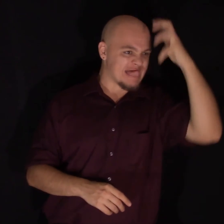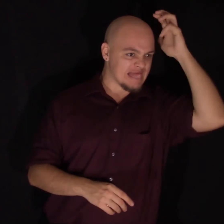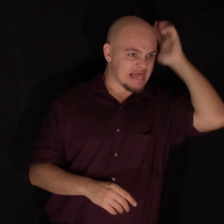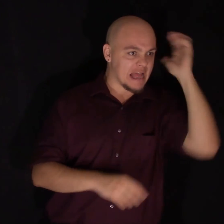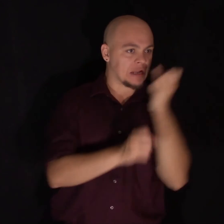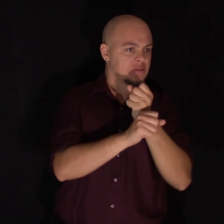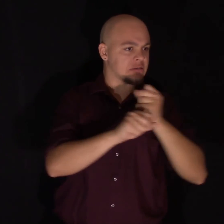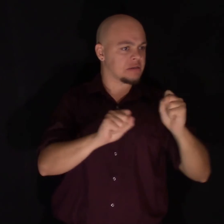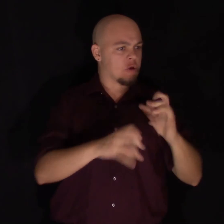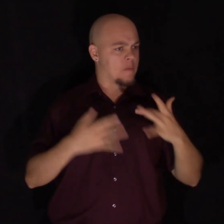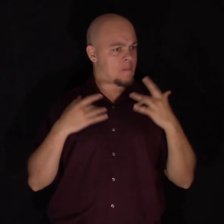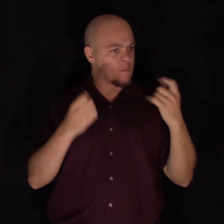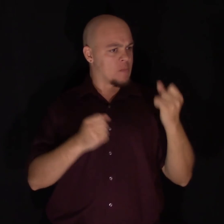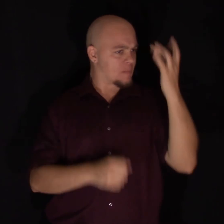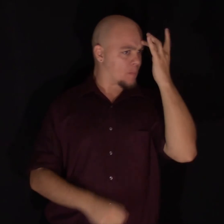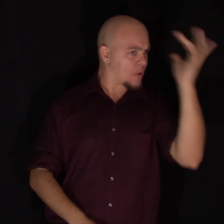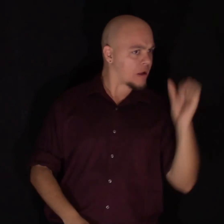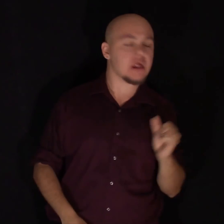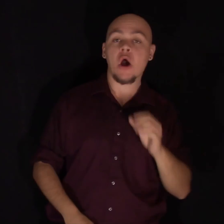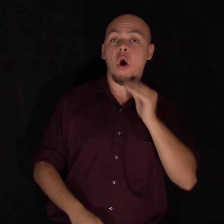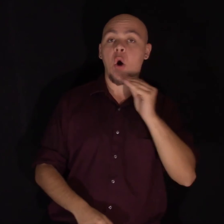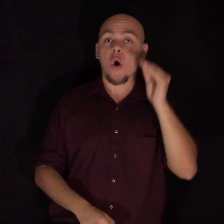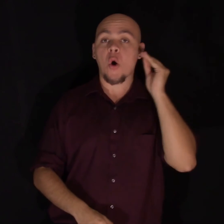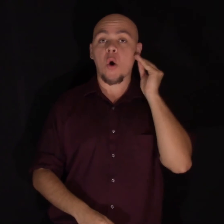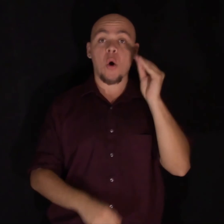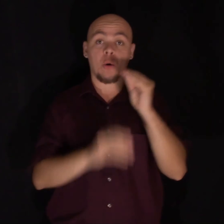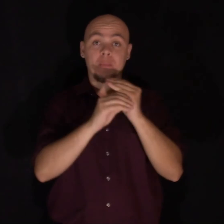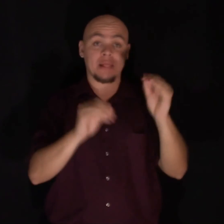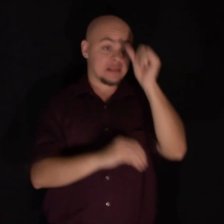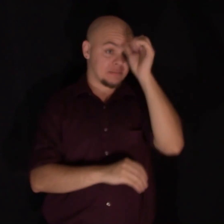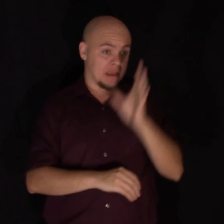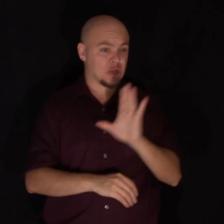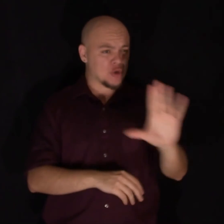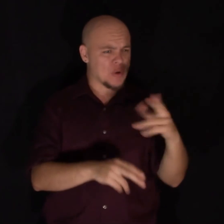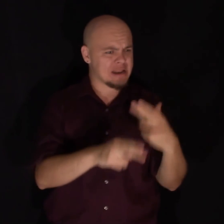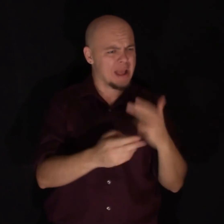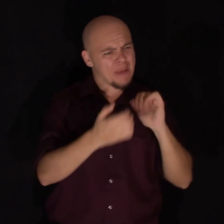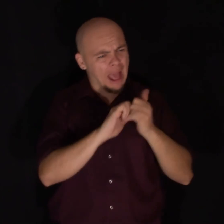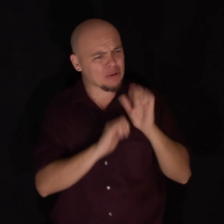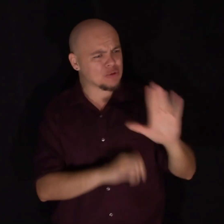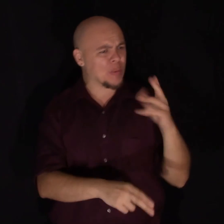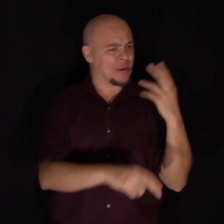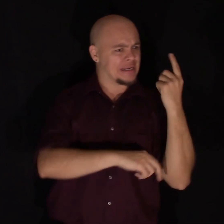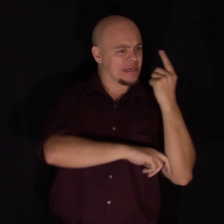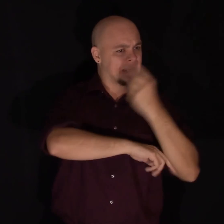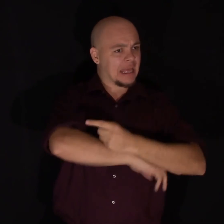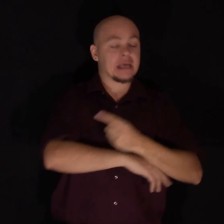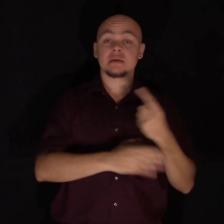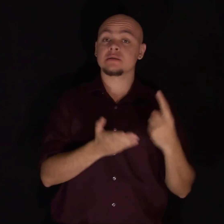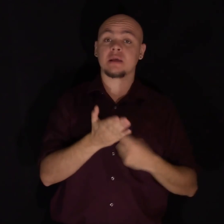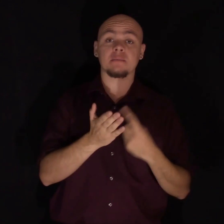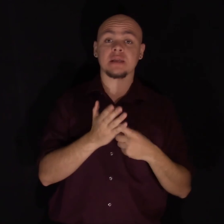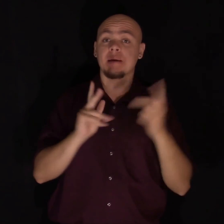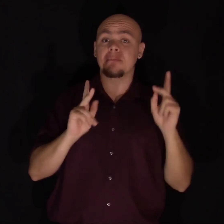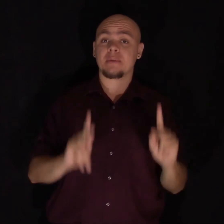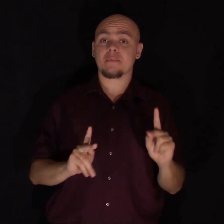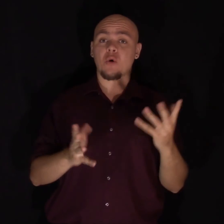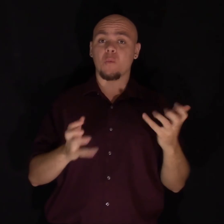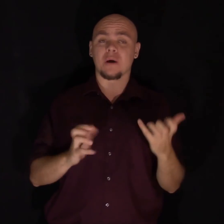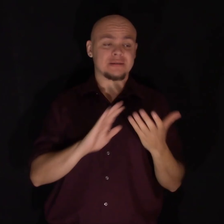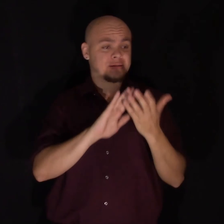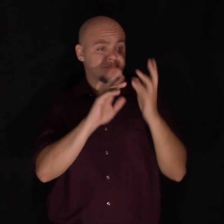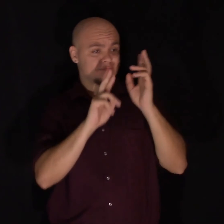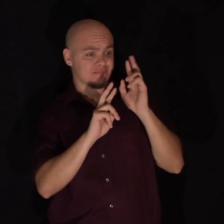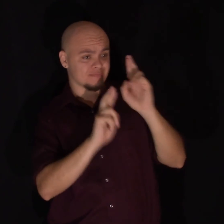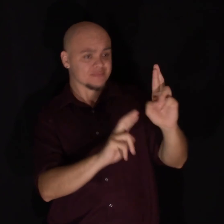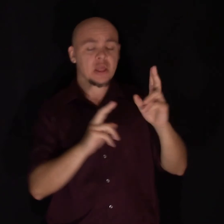of bravery and brilliance. I will ask that homeless man what his name is and how his day was, because sometimes all people want to be is human. I will tell